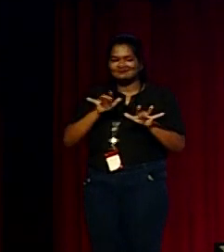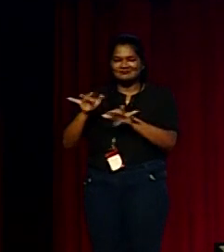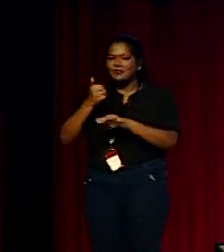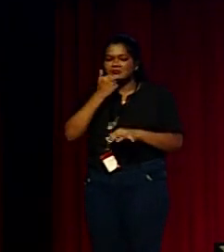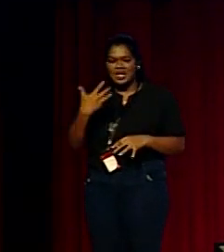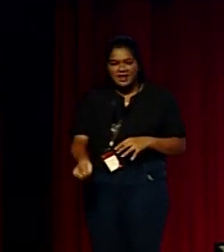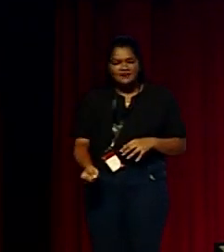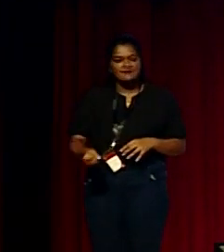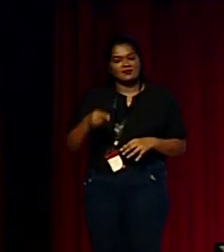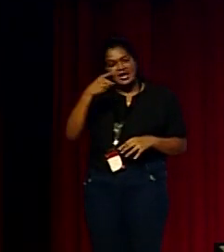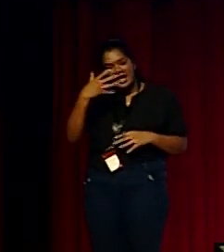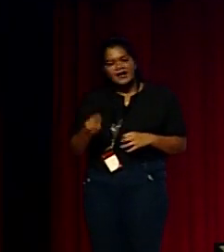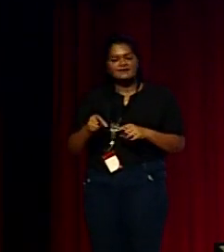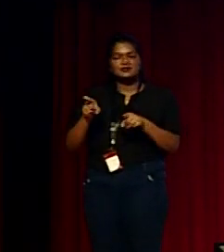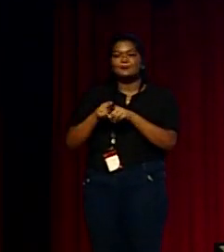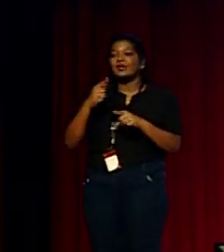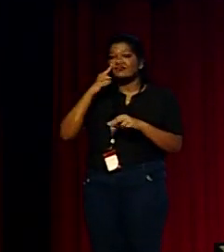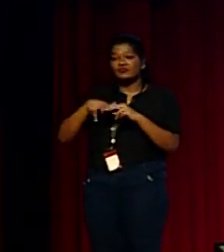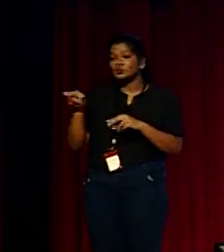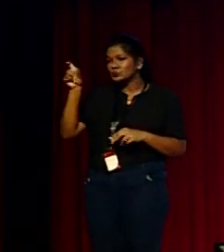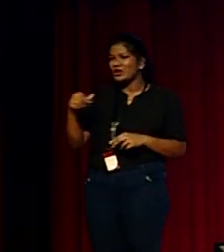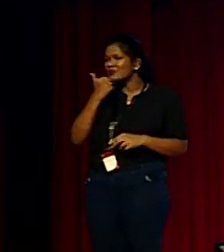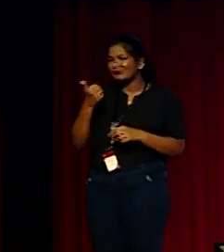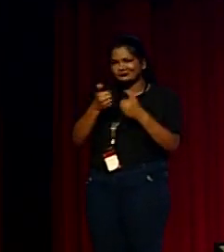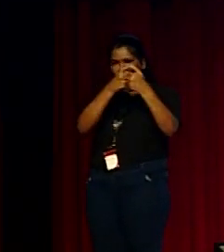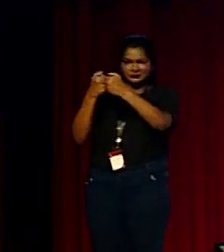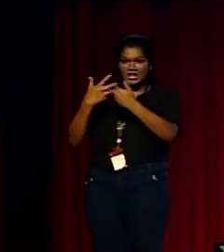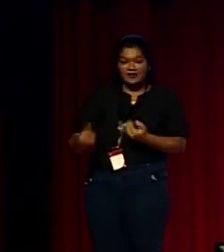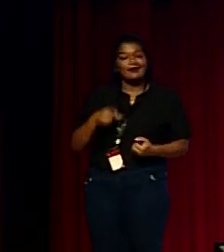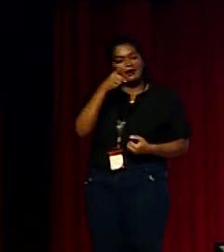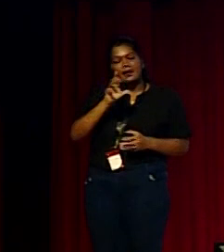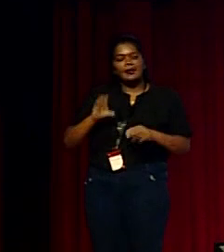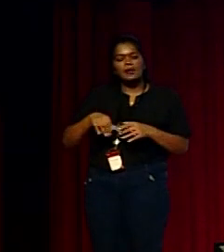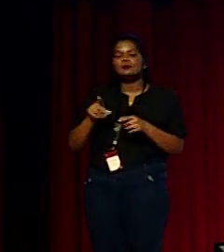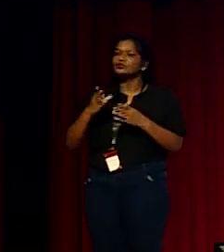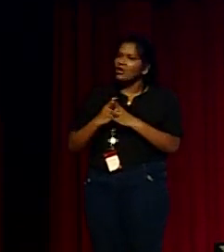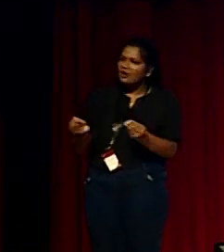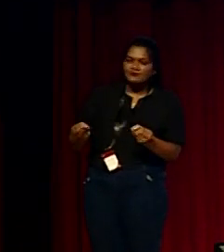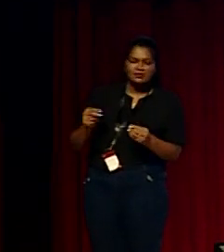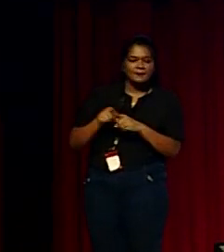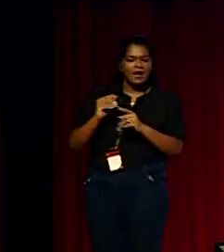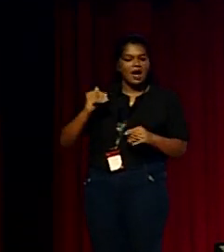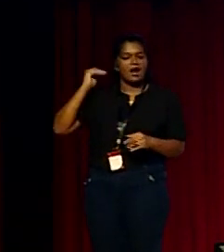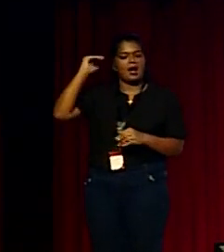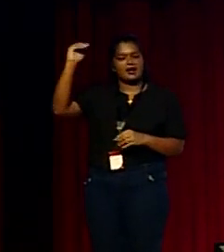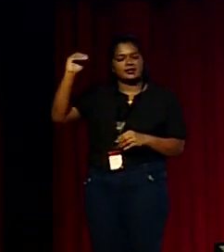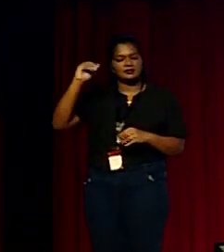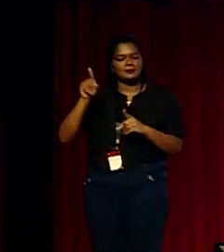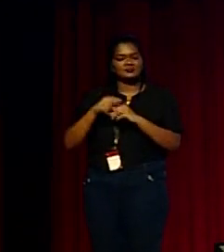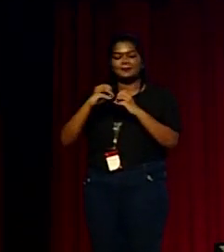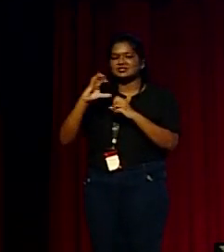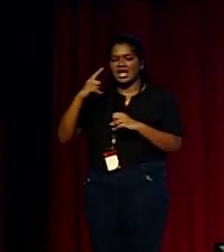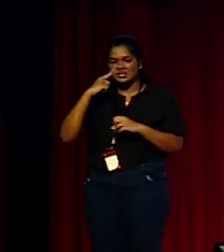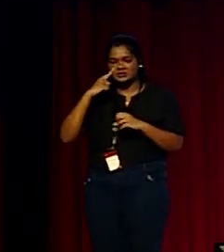subsystem classifies user intention wrongly. So this error can be resolved by building a highly accurate BCI